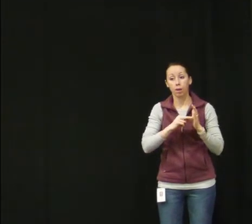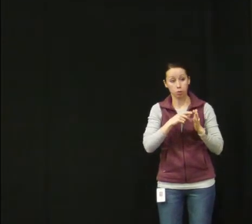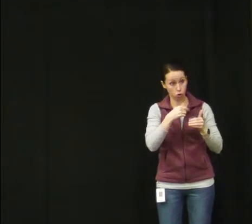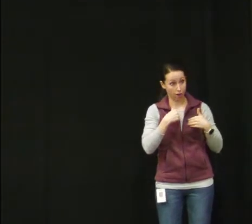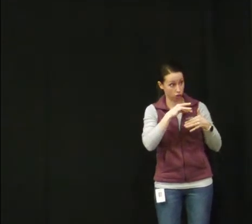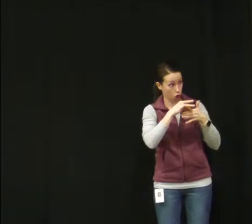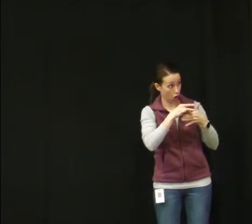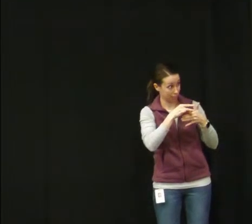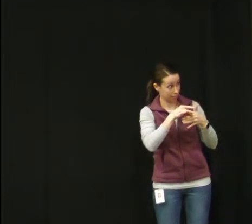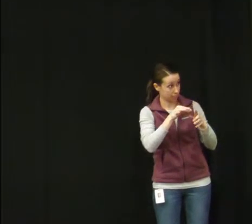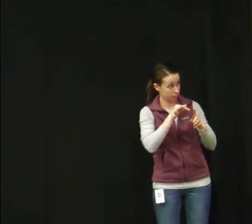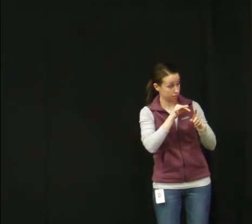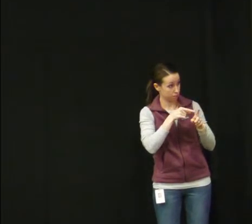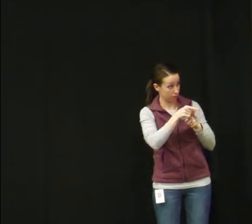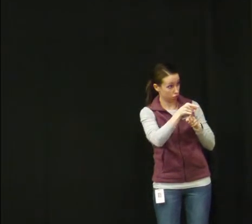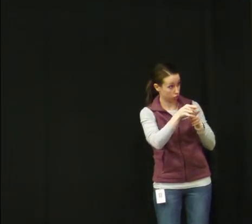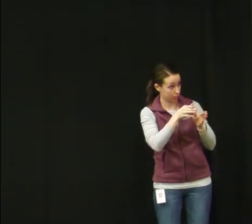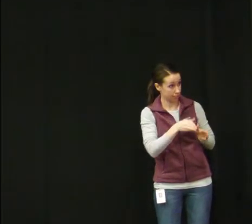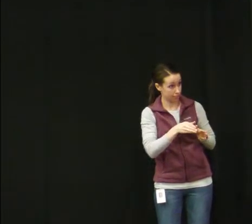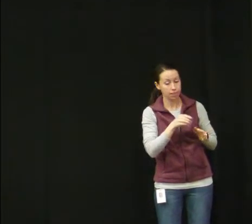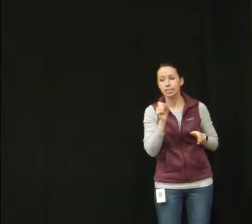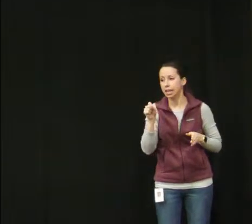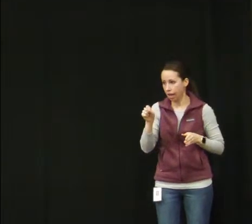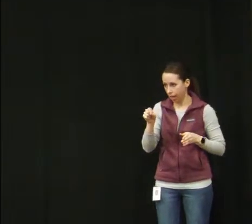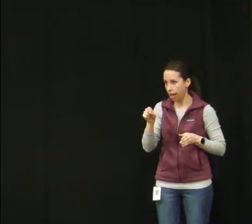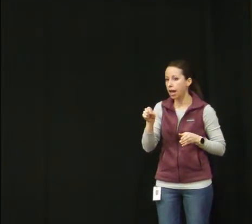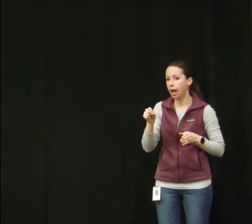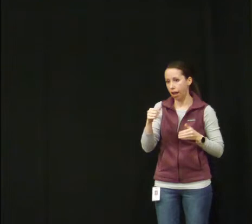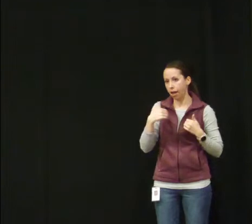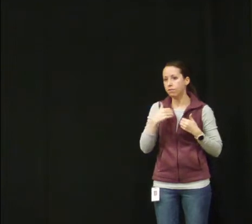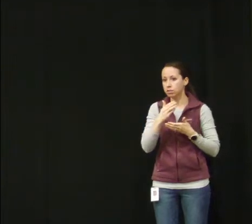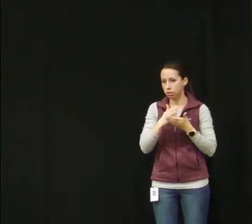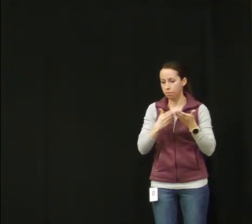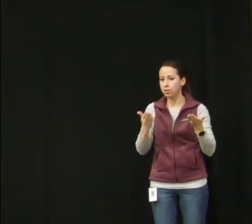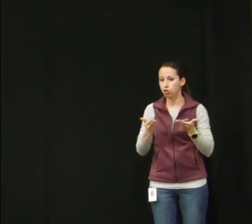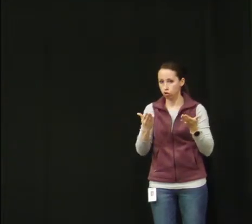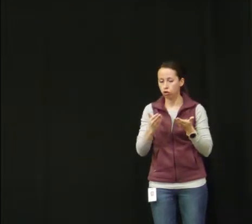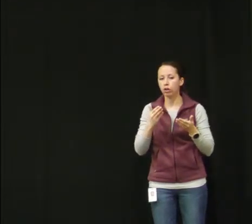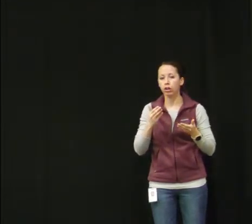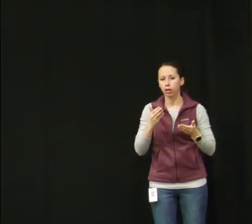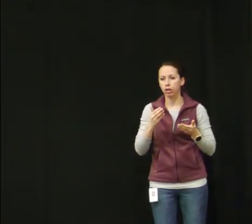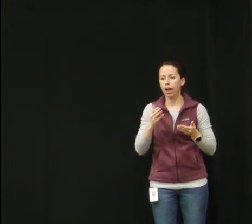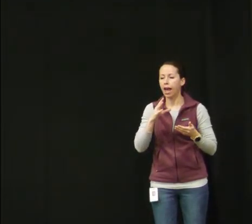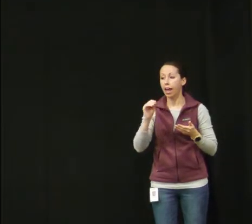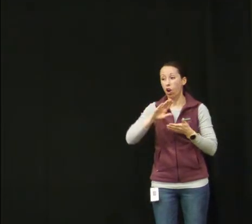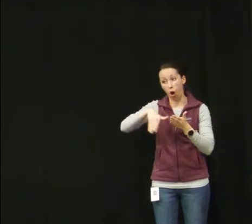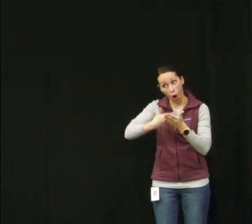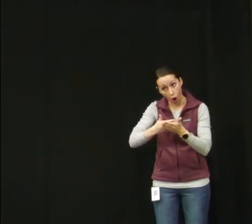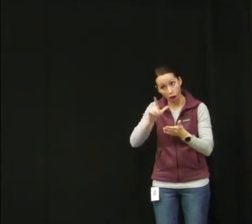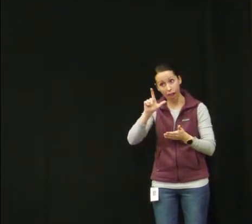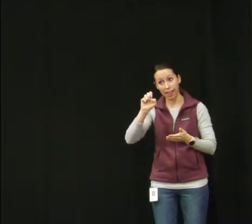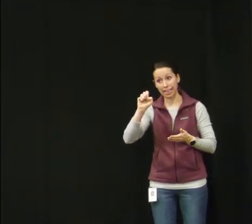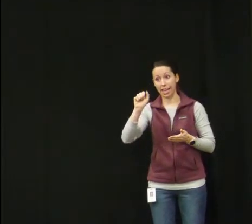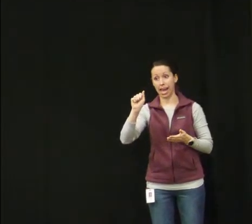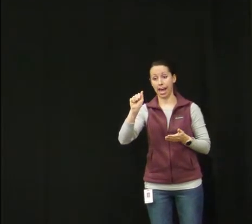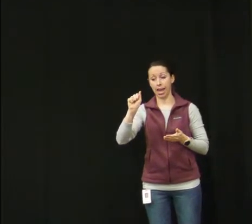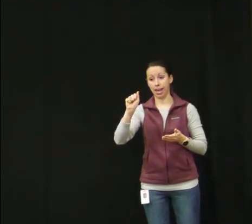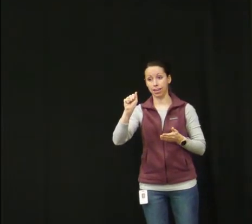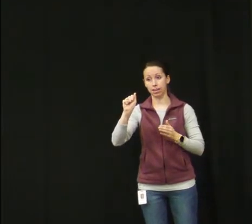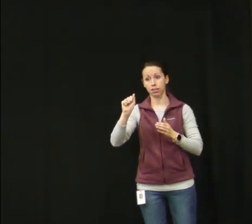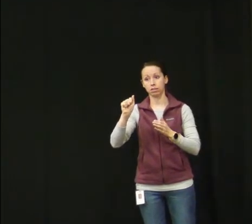content group. Okay. specialists here. All right. So, and then, most of them, all LEAs are